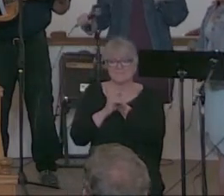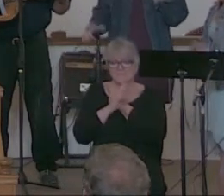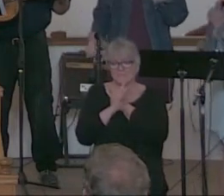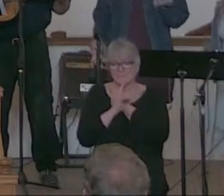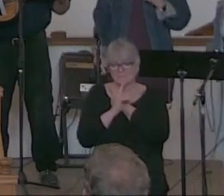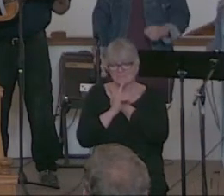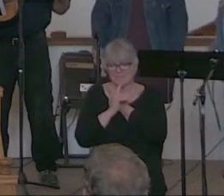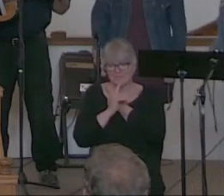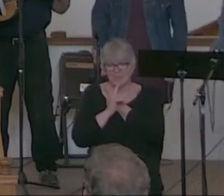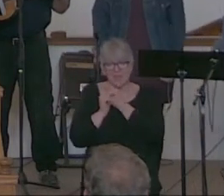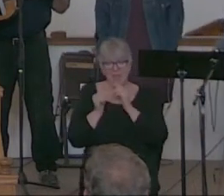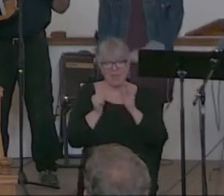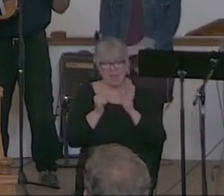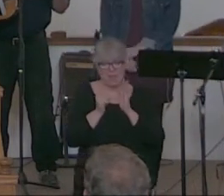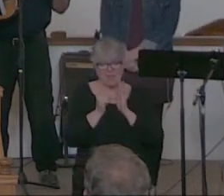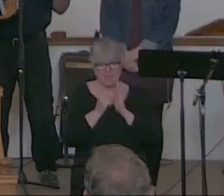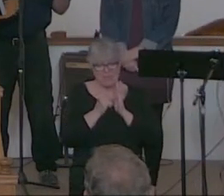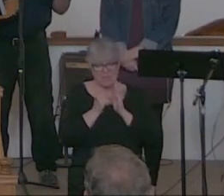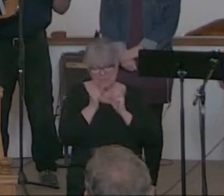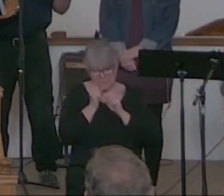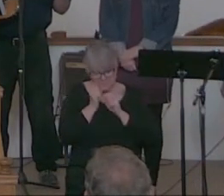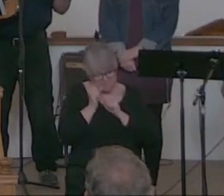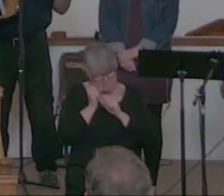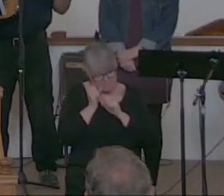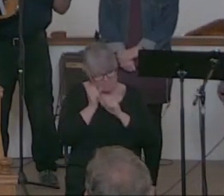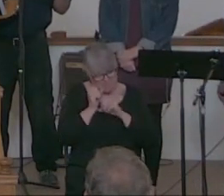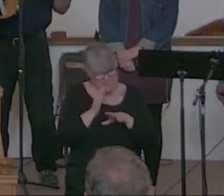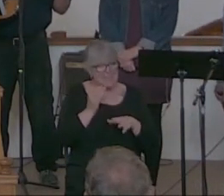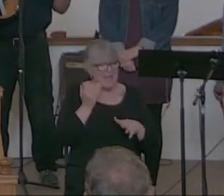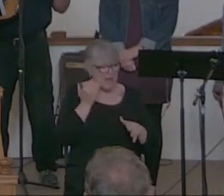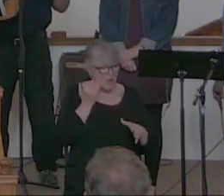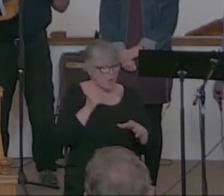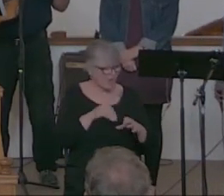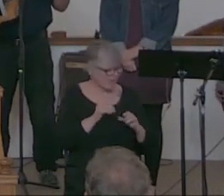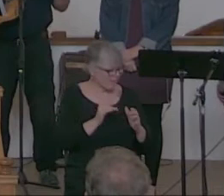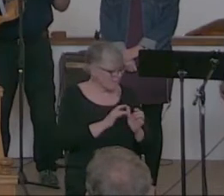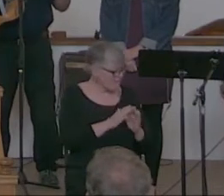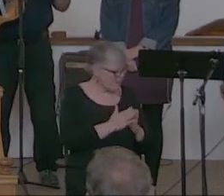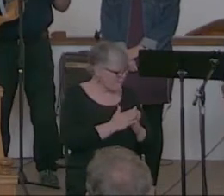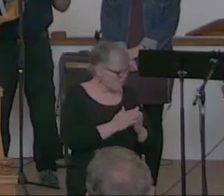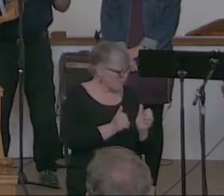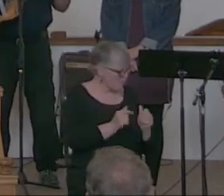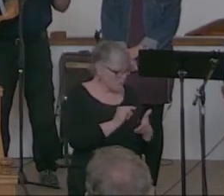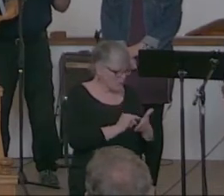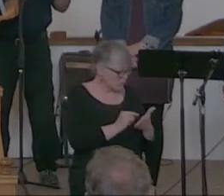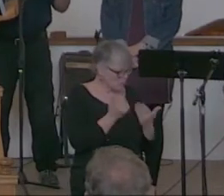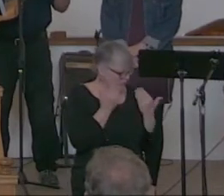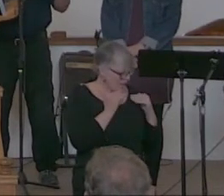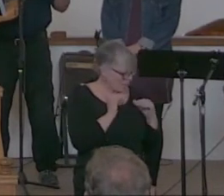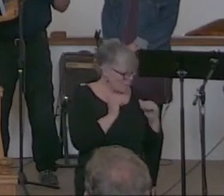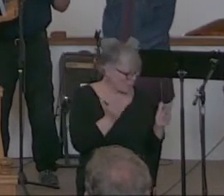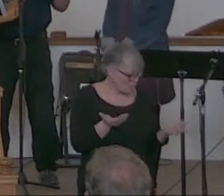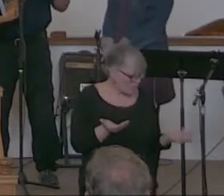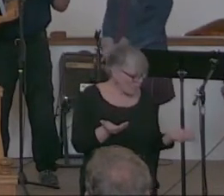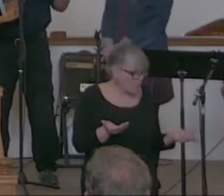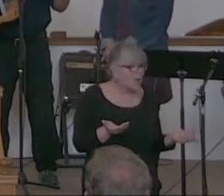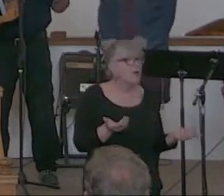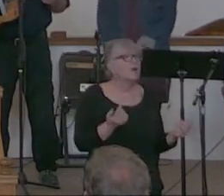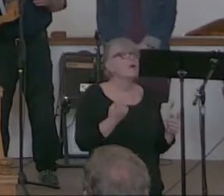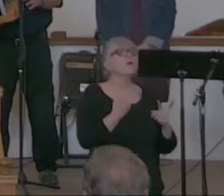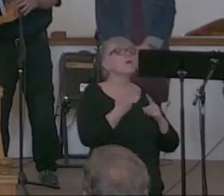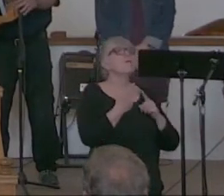this blessing. This is nowhere. I know it's in the scriptures, but I don't know what scripture it is. But it's